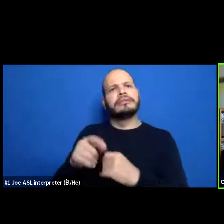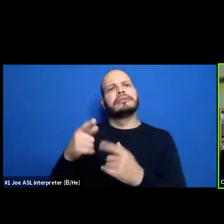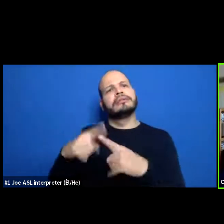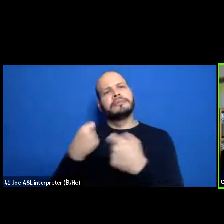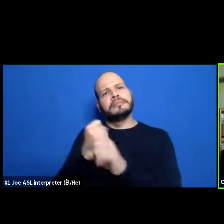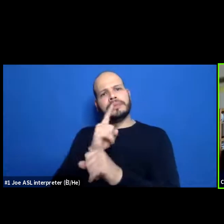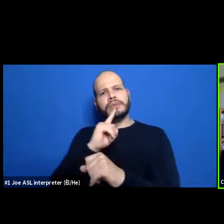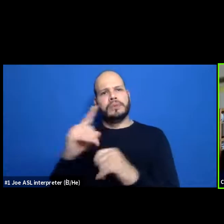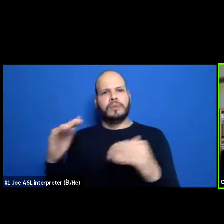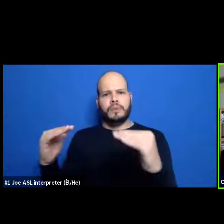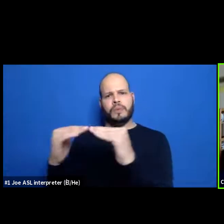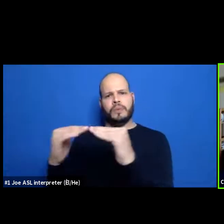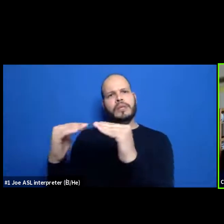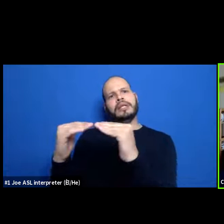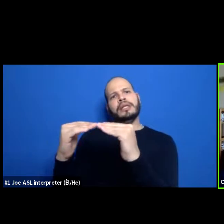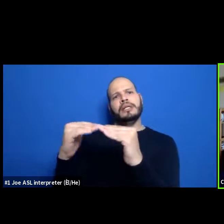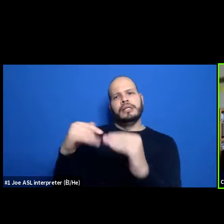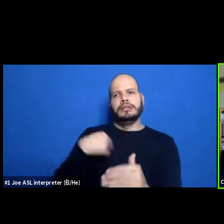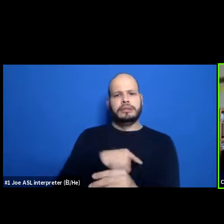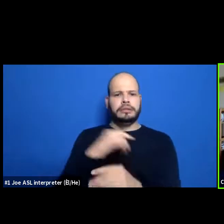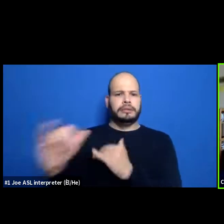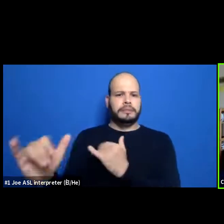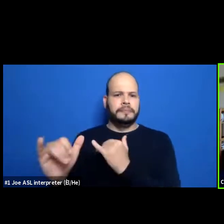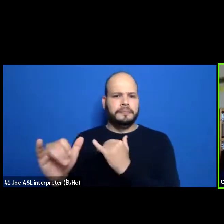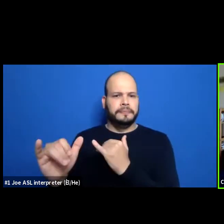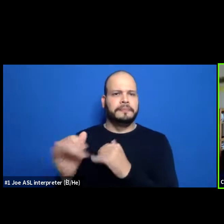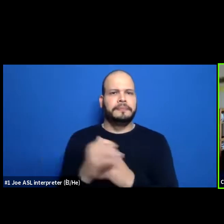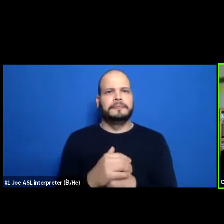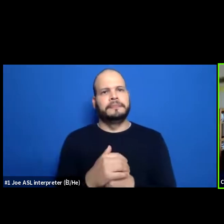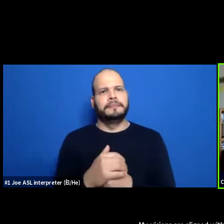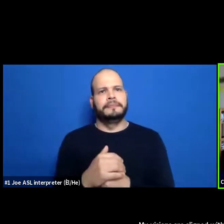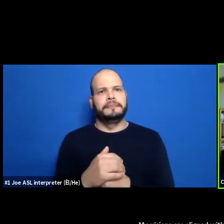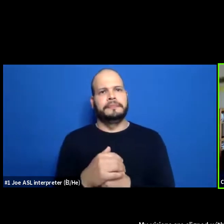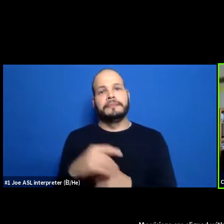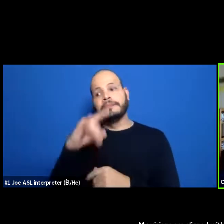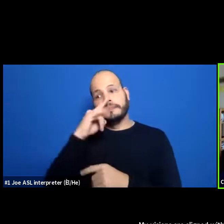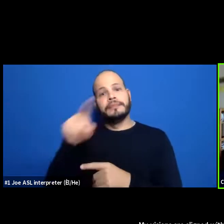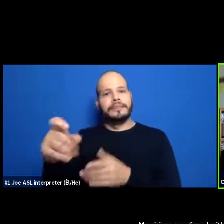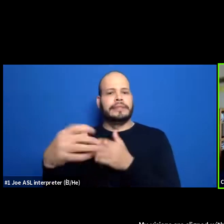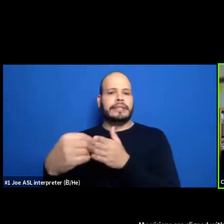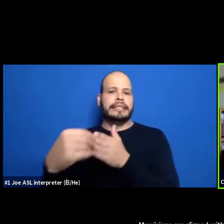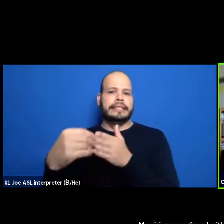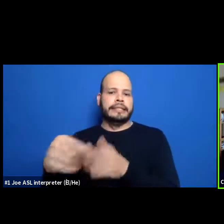life affirming, kids' role in the revolution, there's so much there. So just really